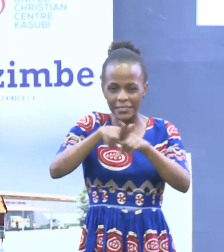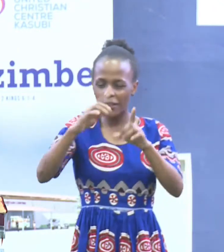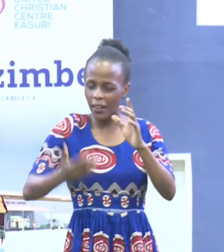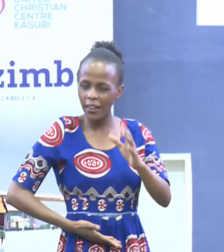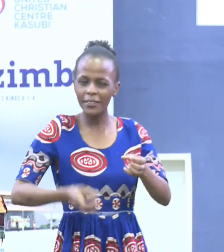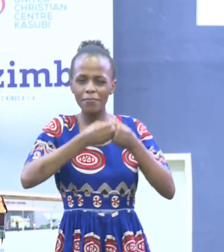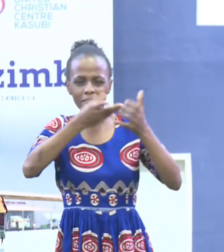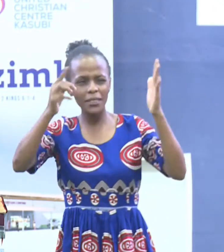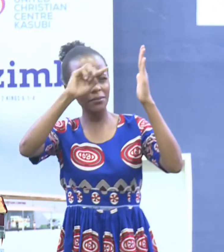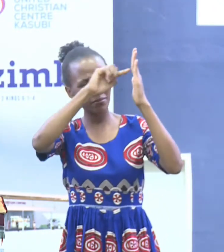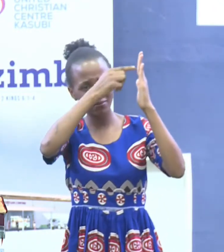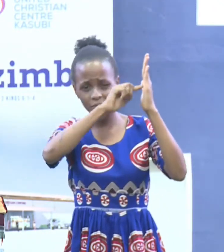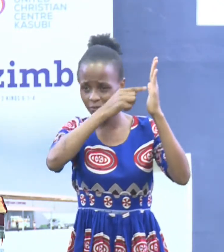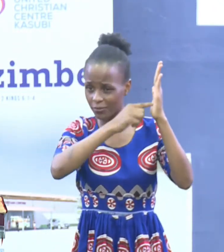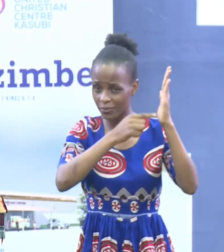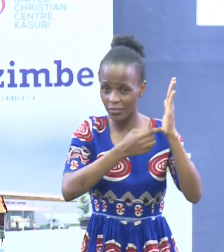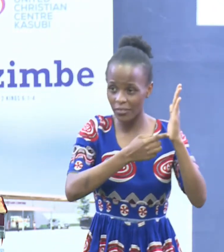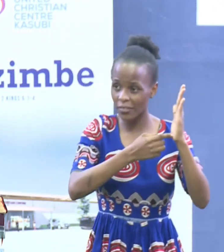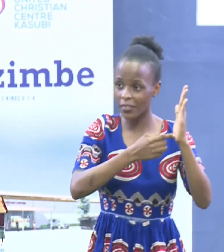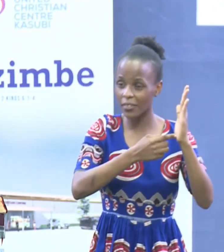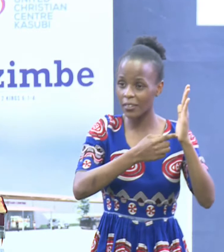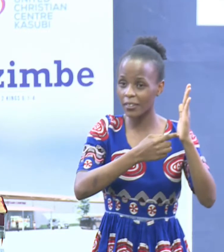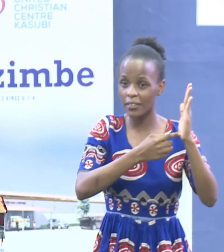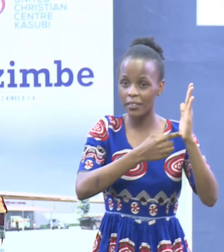firstborn. And it had so many